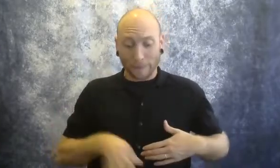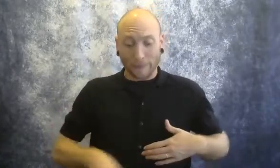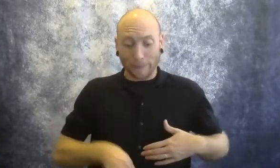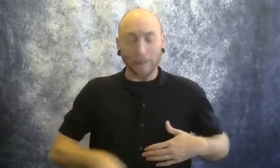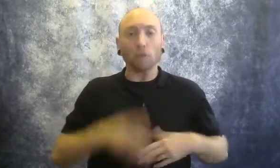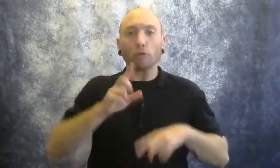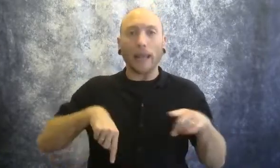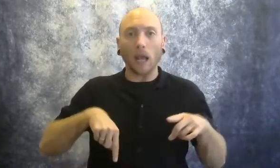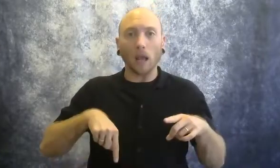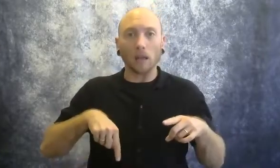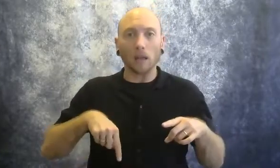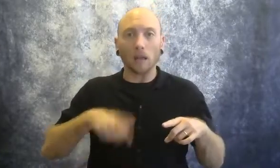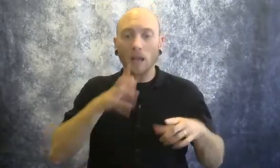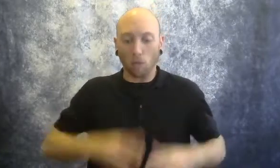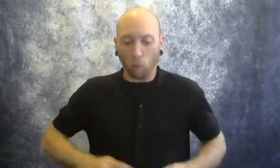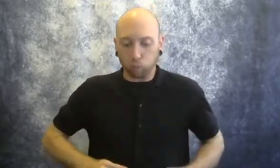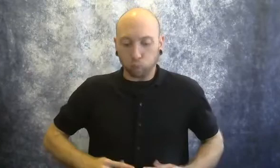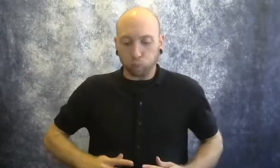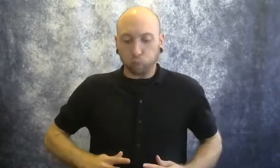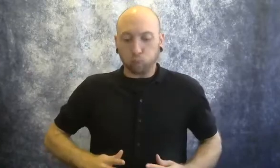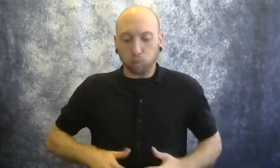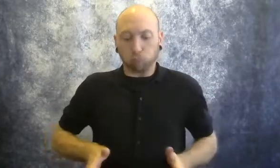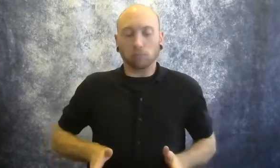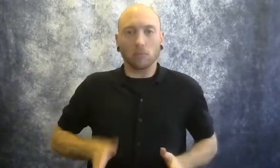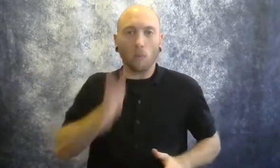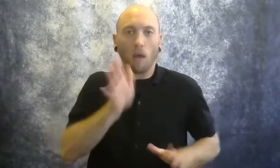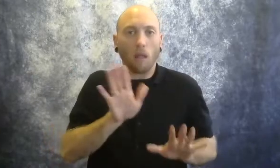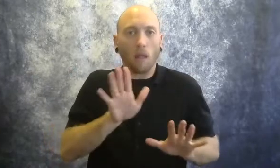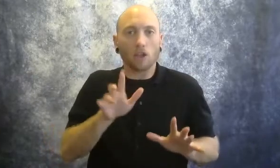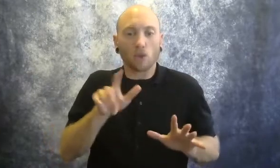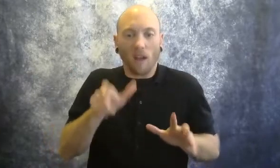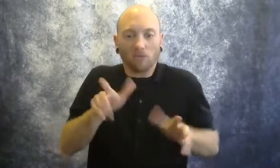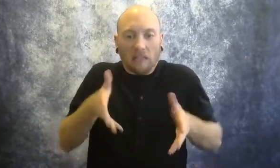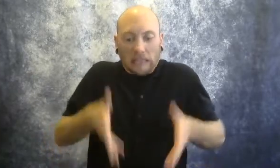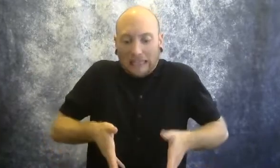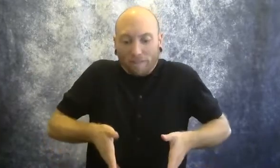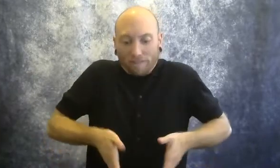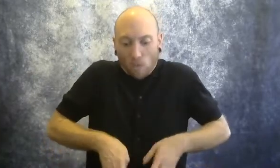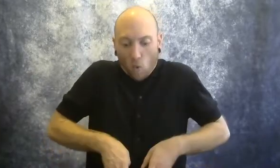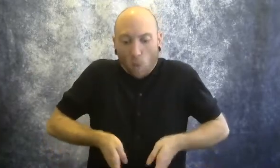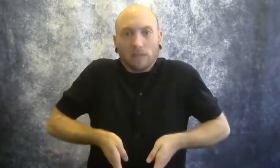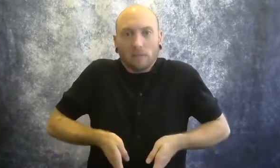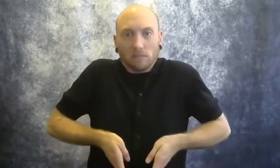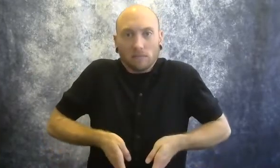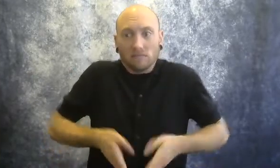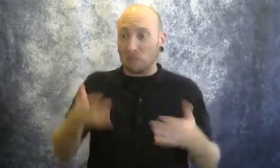sent her home with an open wound because you can't sew that up. If you do, it would fester up again and explode and she would die, from